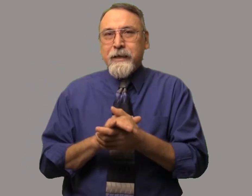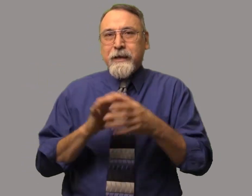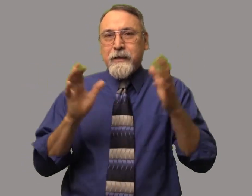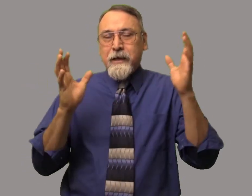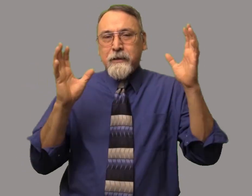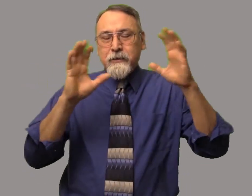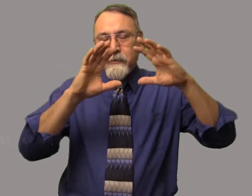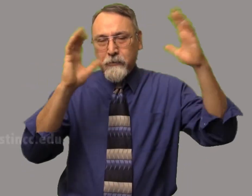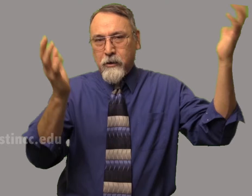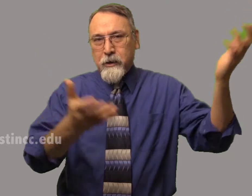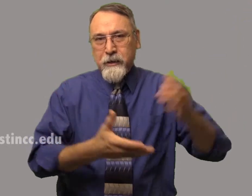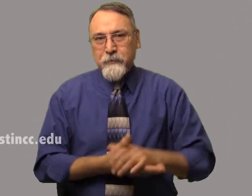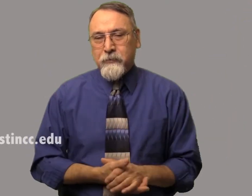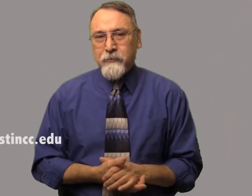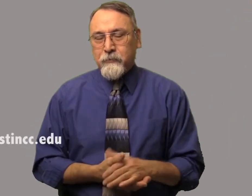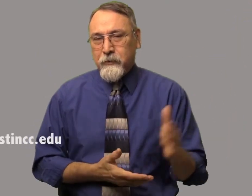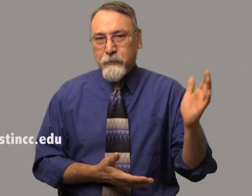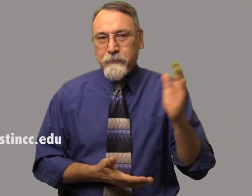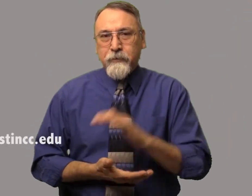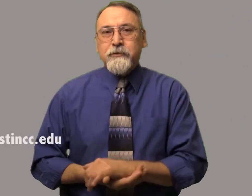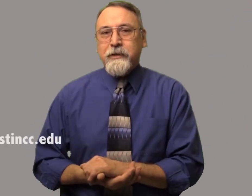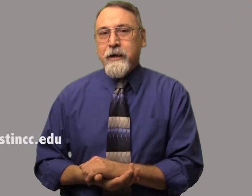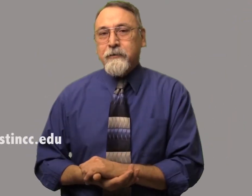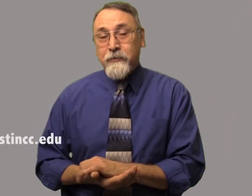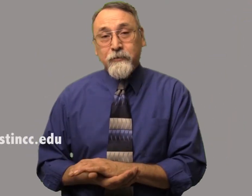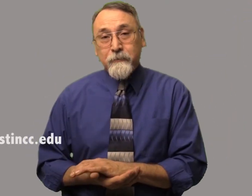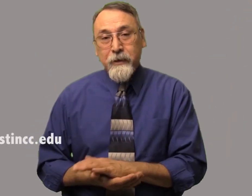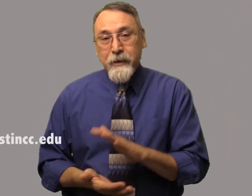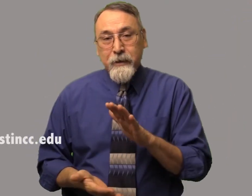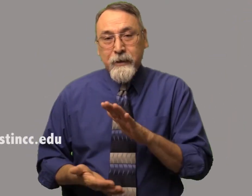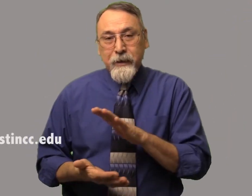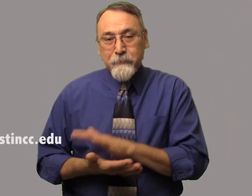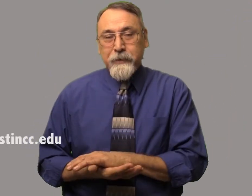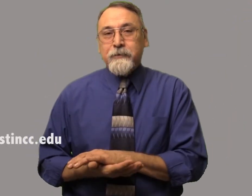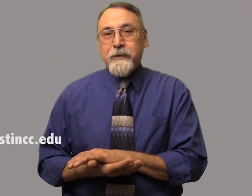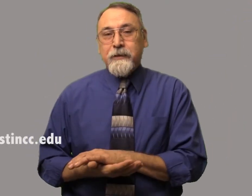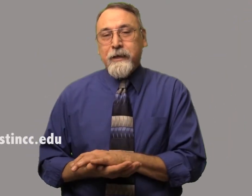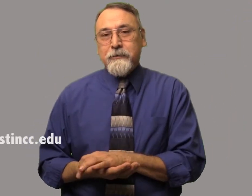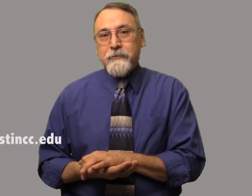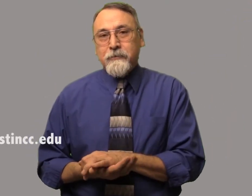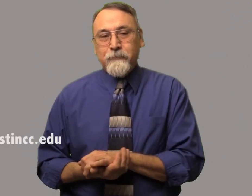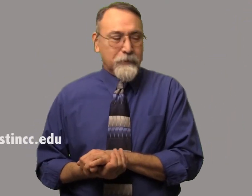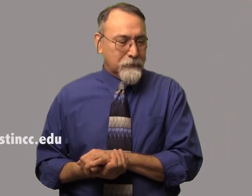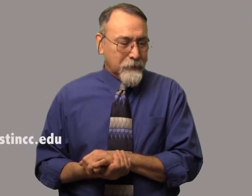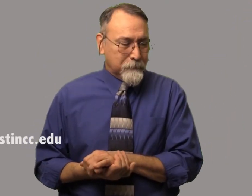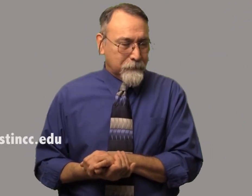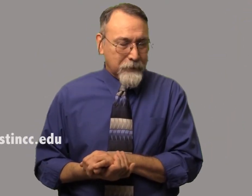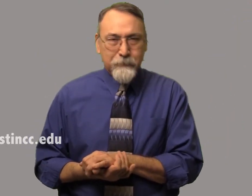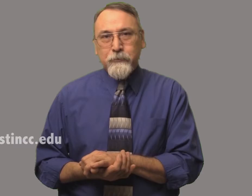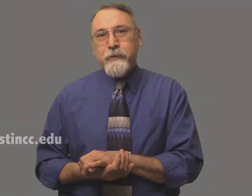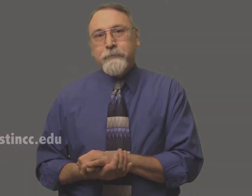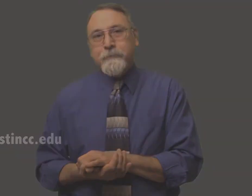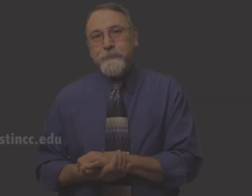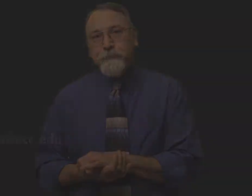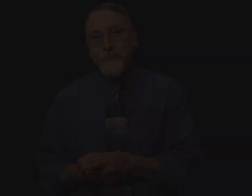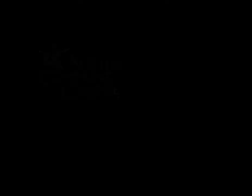that, clogging up the system, so they want to flush it out of the system. And basically that finishes up chapter 12.